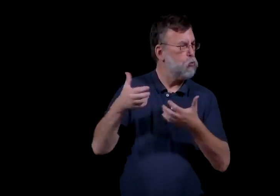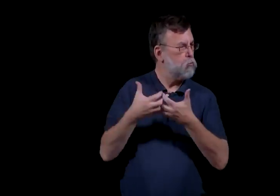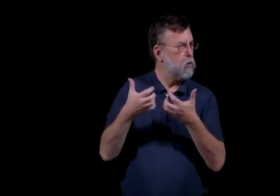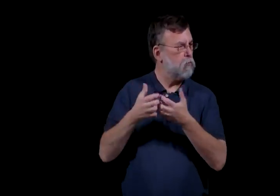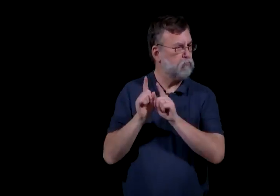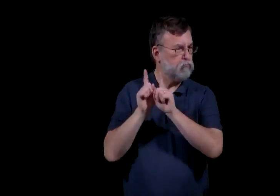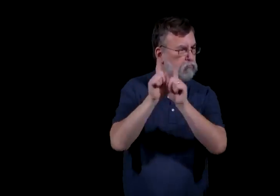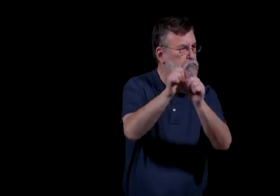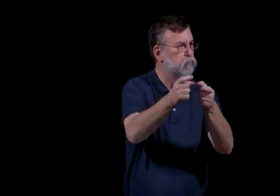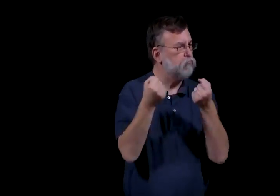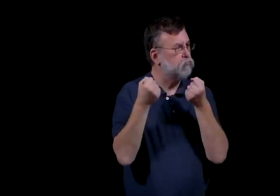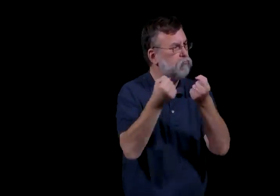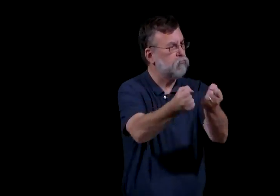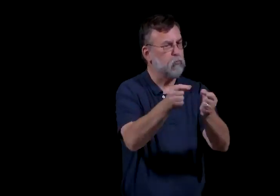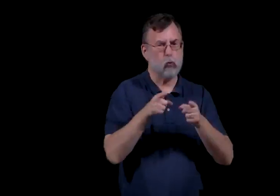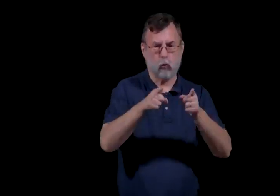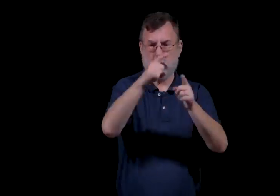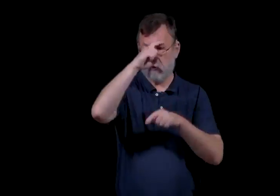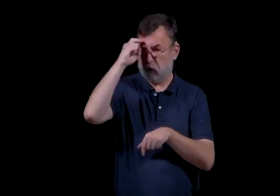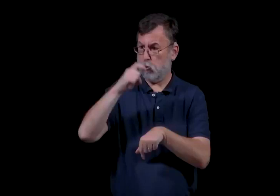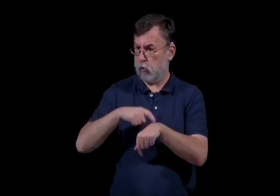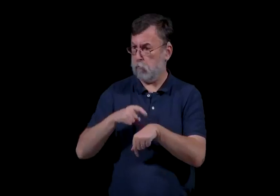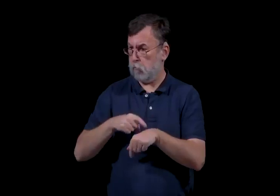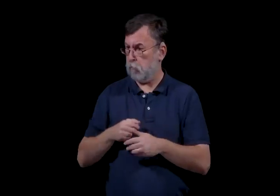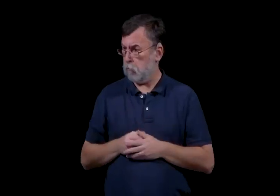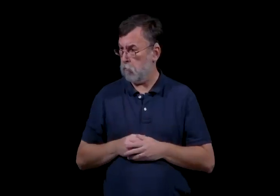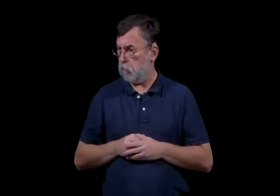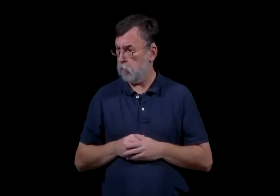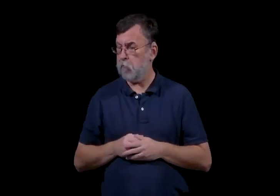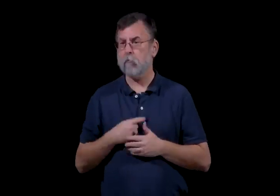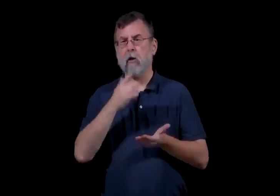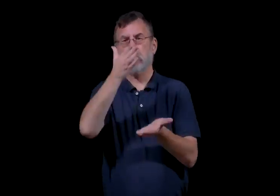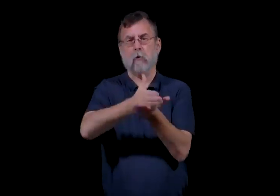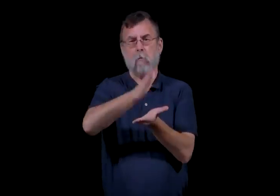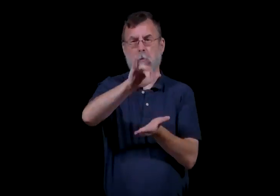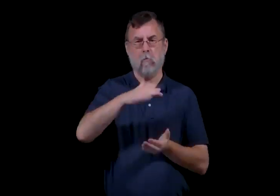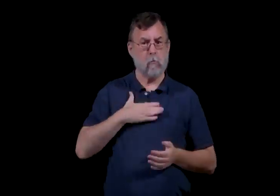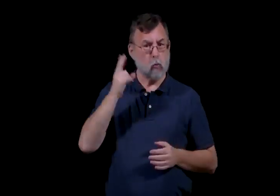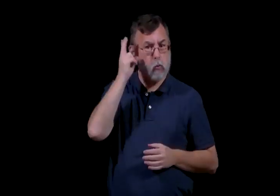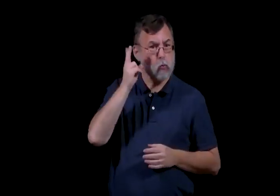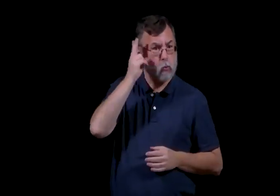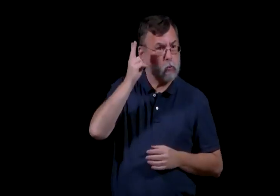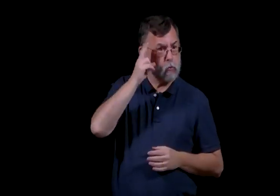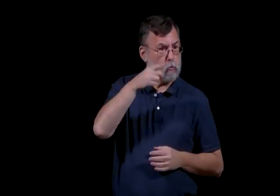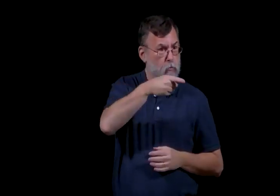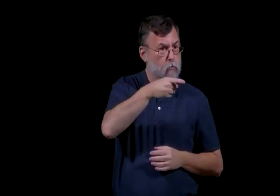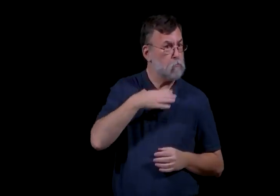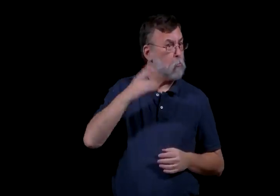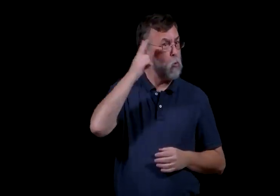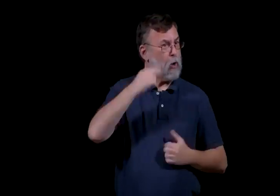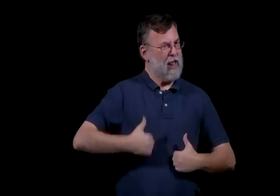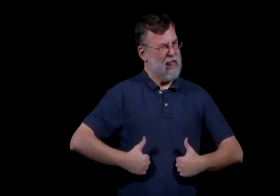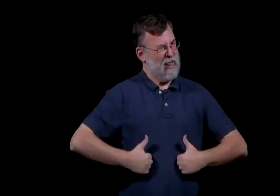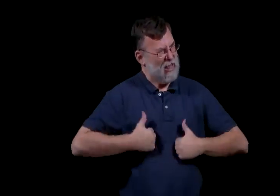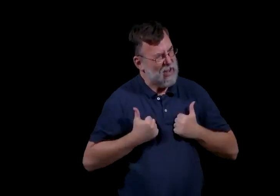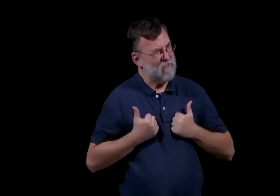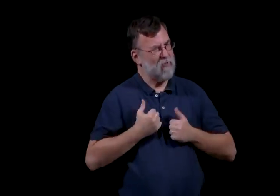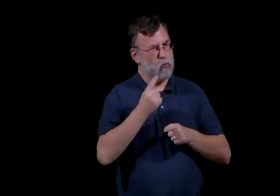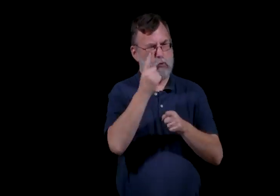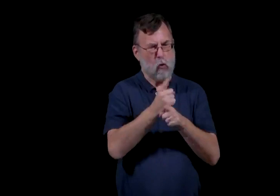roommate at college. We were going there. We were driving. It was during the summertime. We stopped by at my